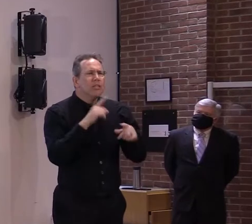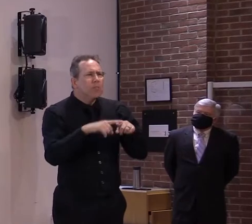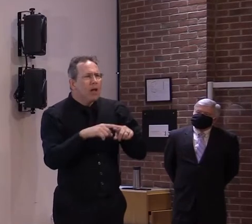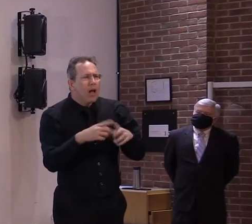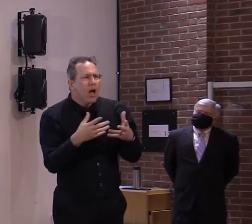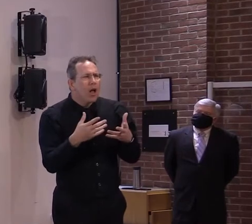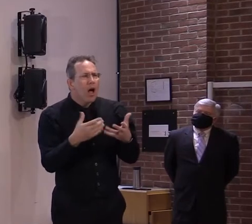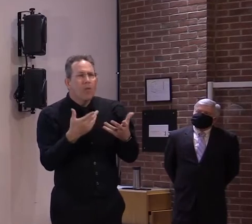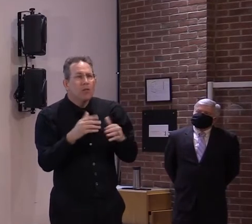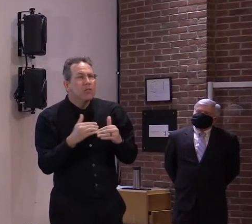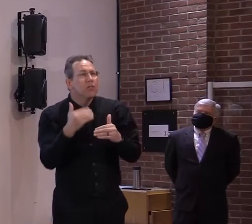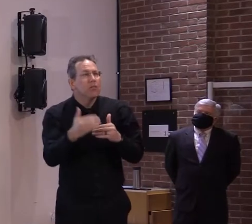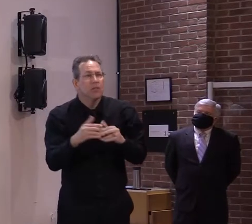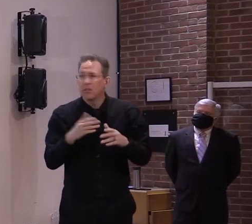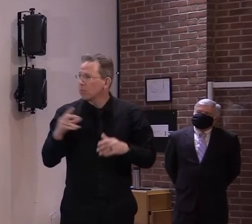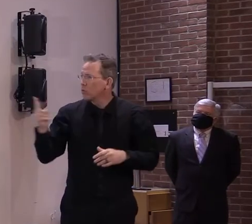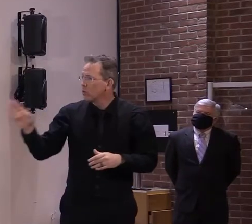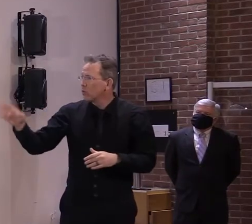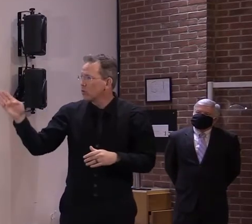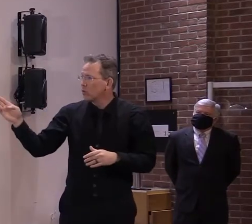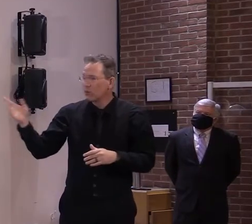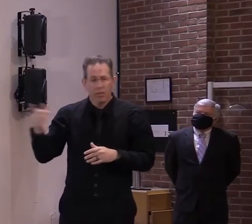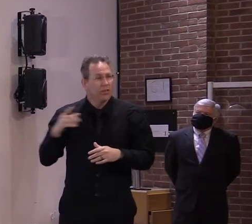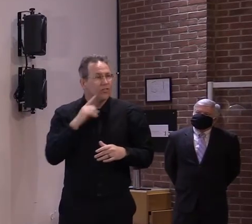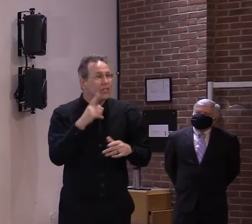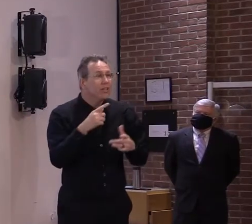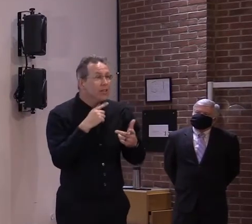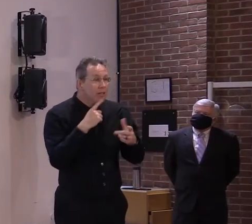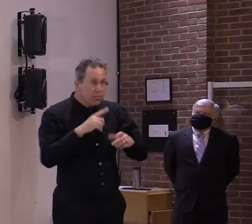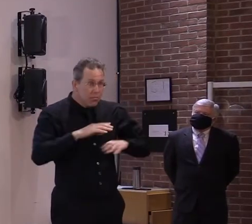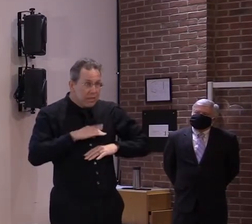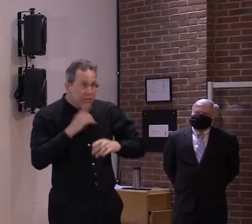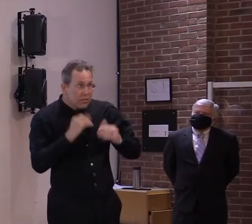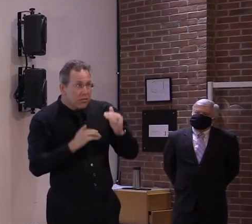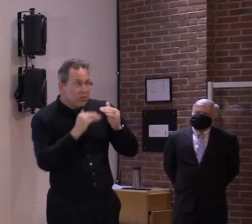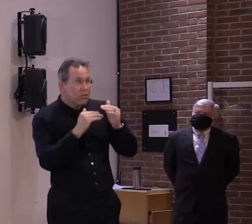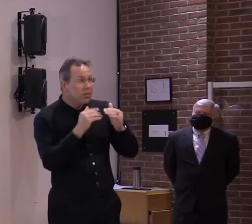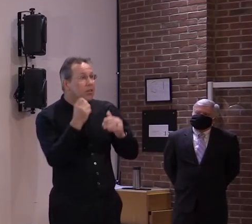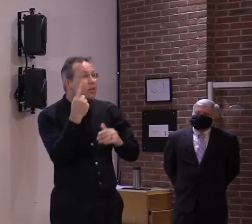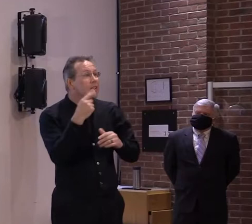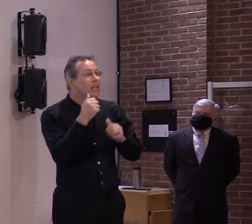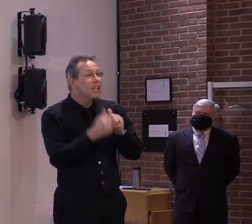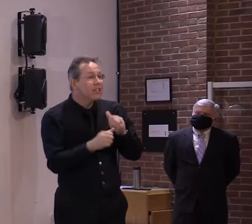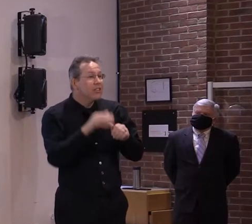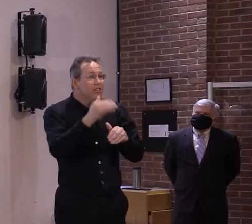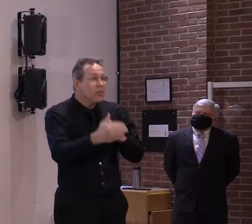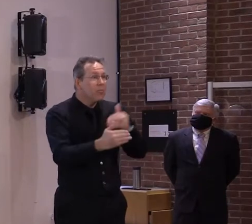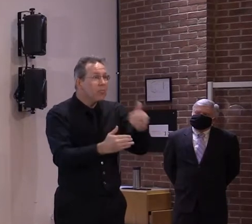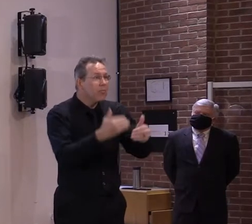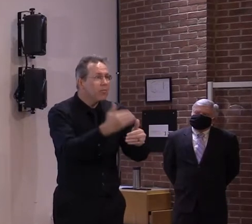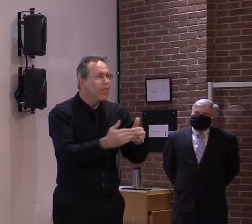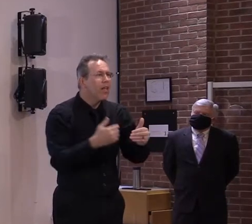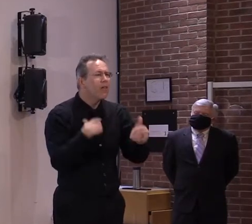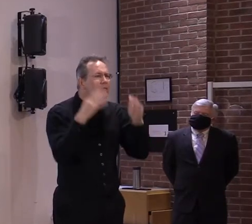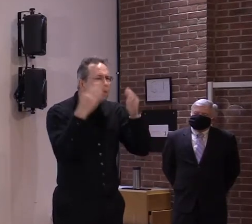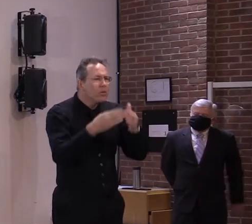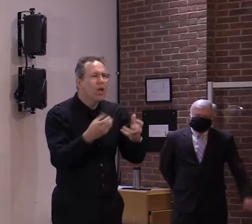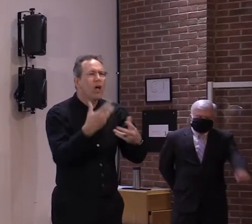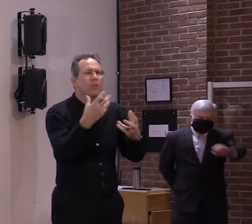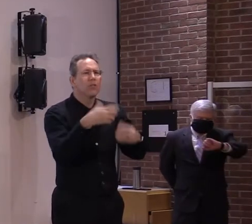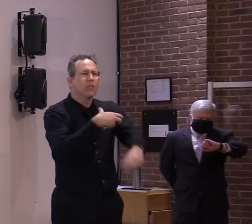that each step is only focused on vaccine and nothing else from a health